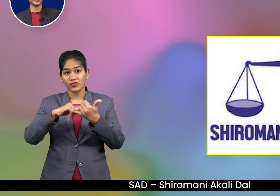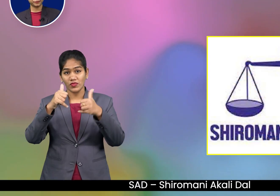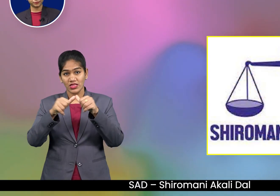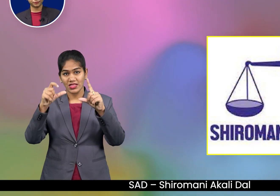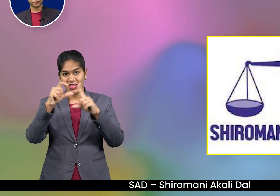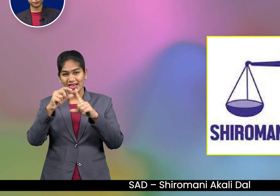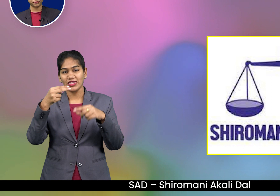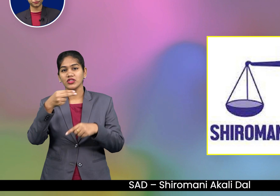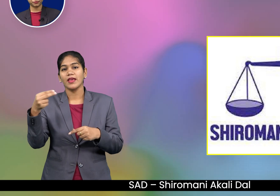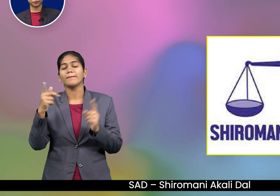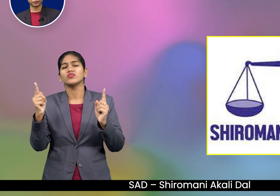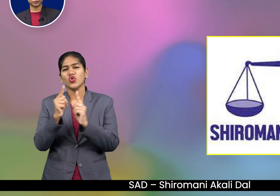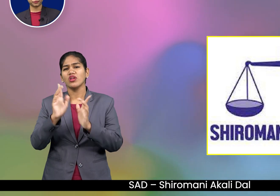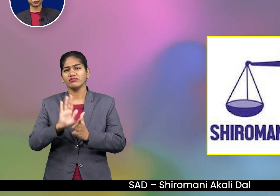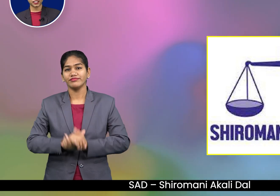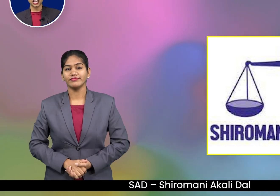SAD,